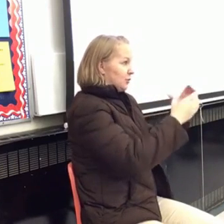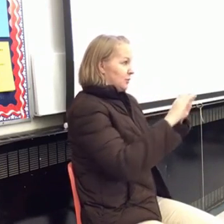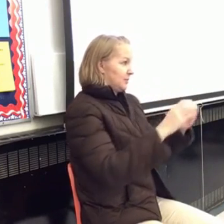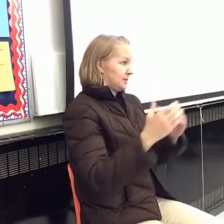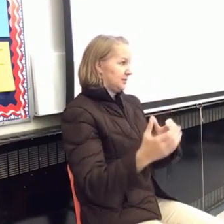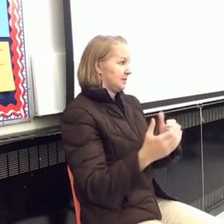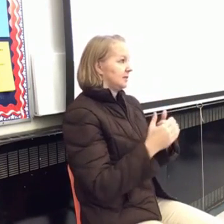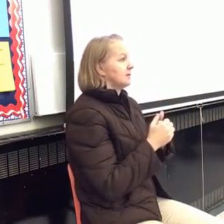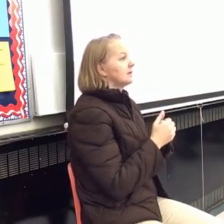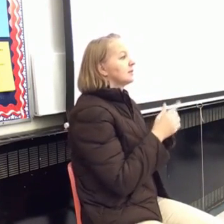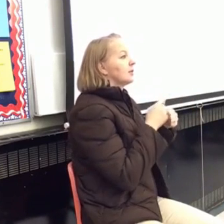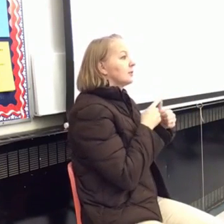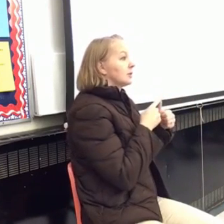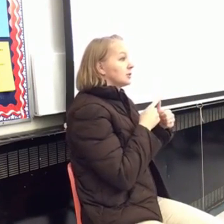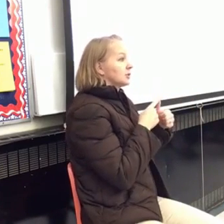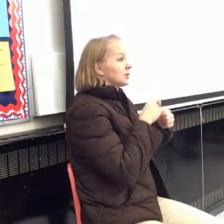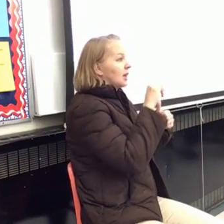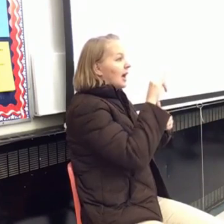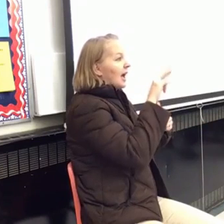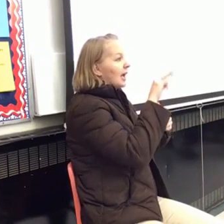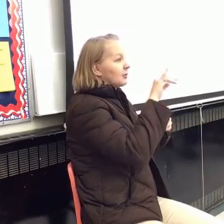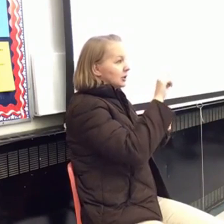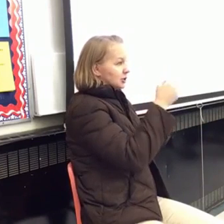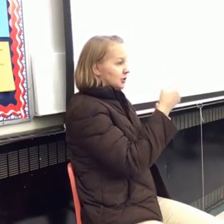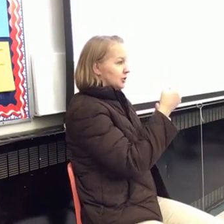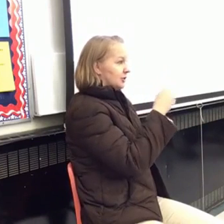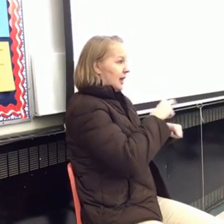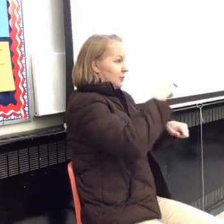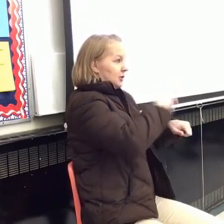you need to know the Irish.